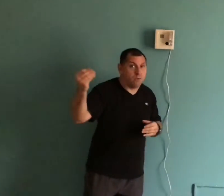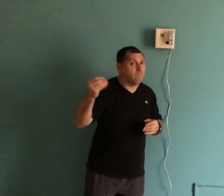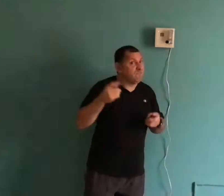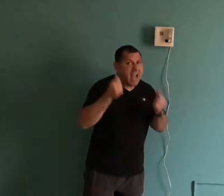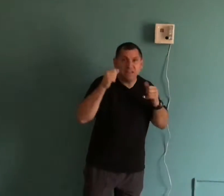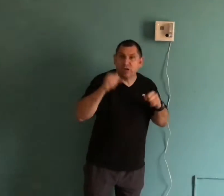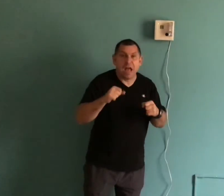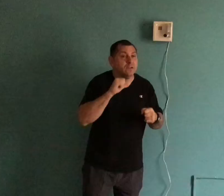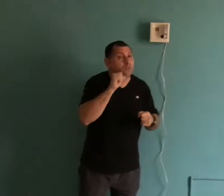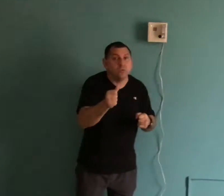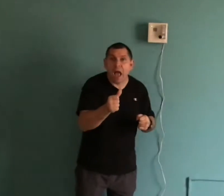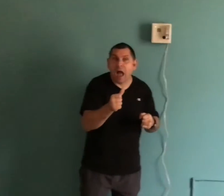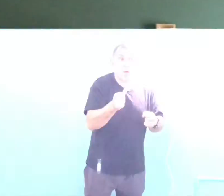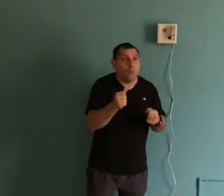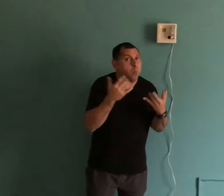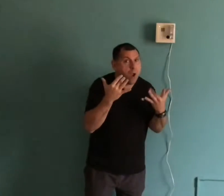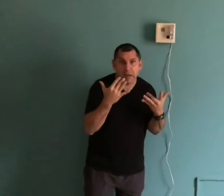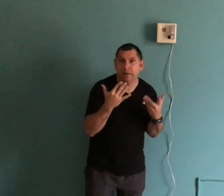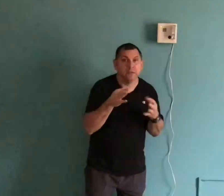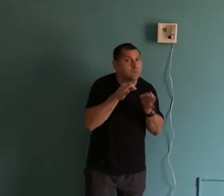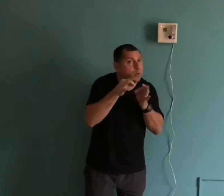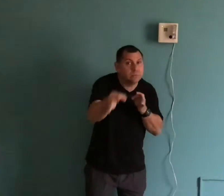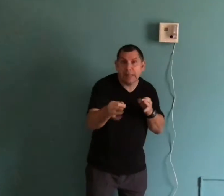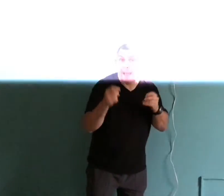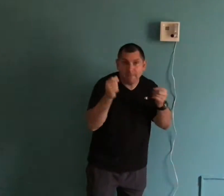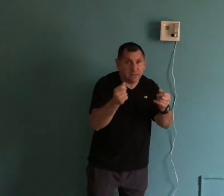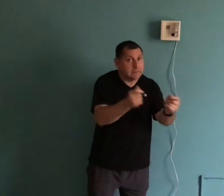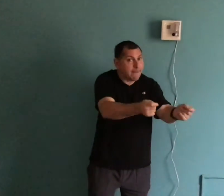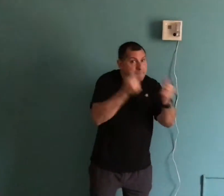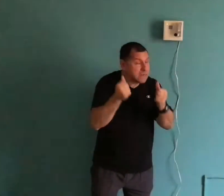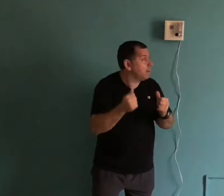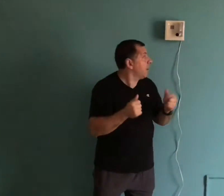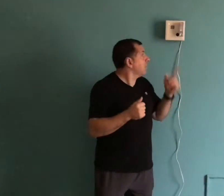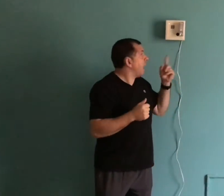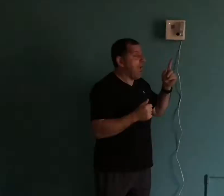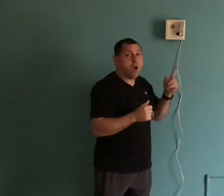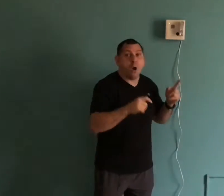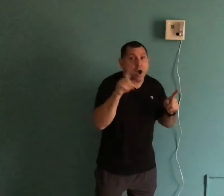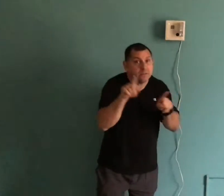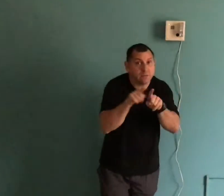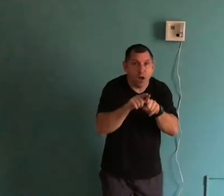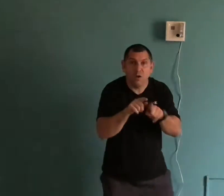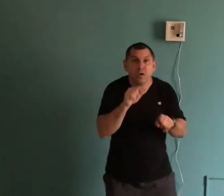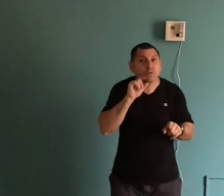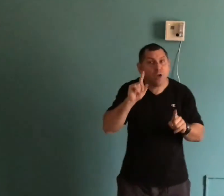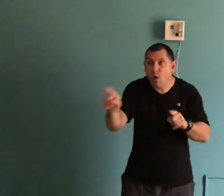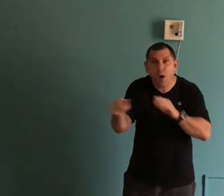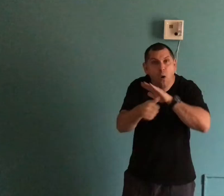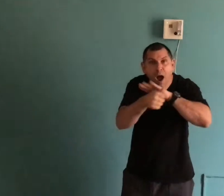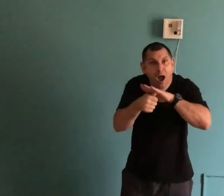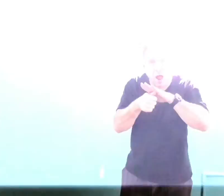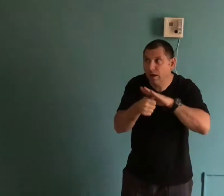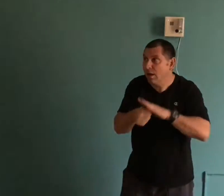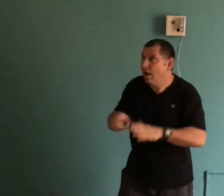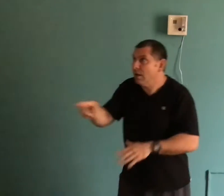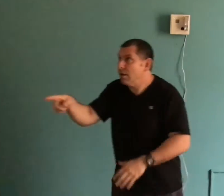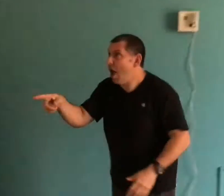And if you see this go off, you have to leave the building. Don't hesitate. Immediately leave. And